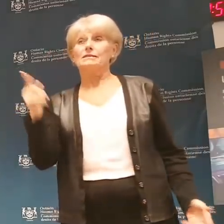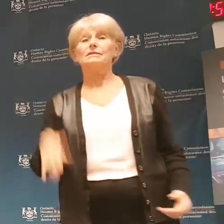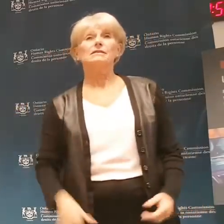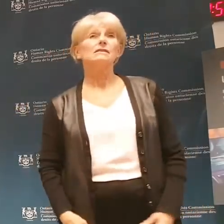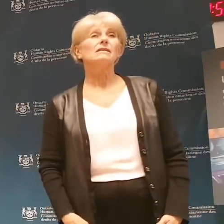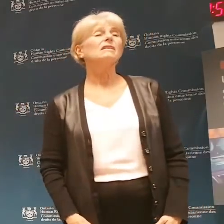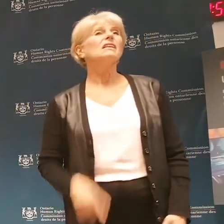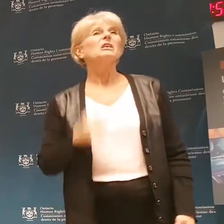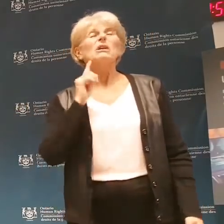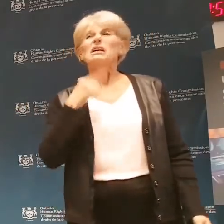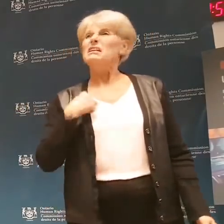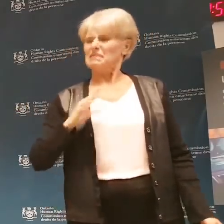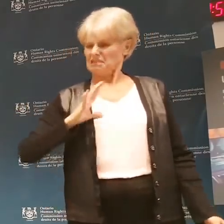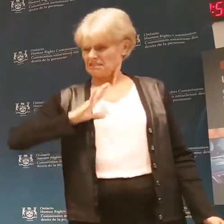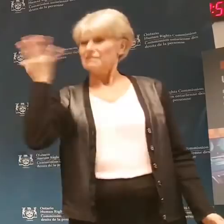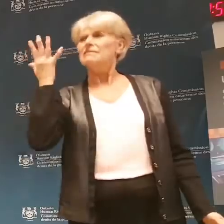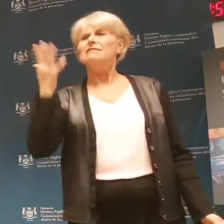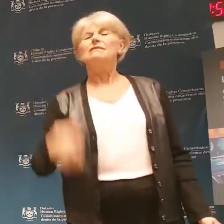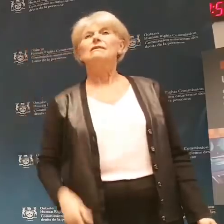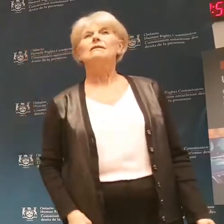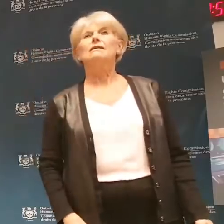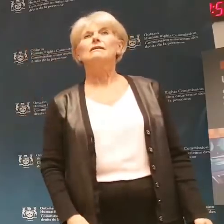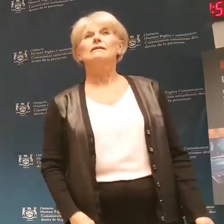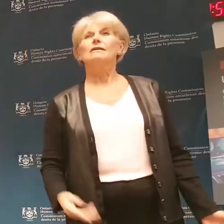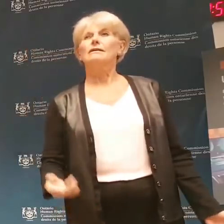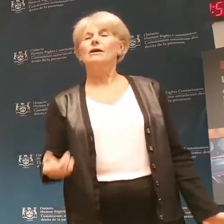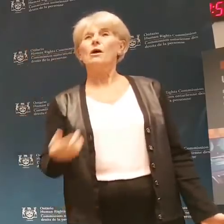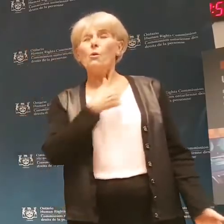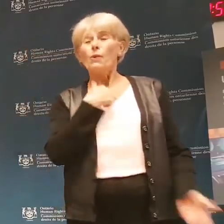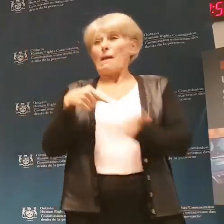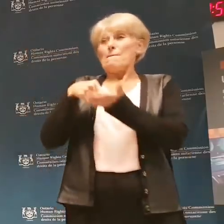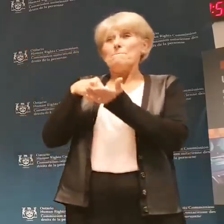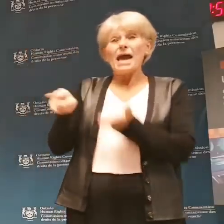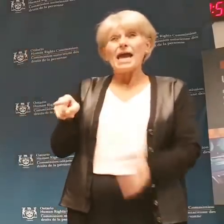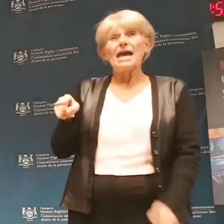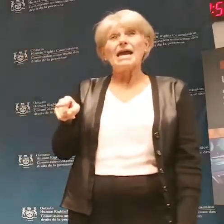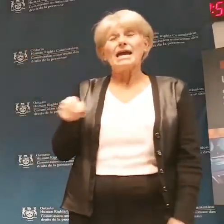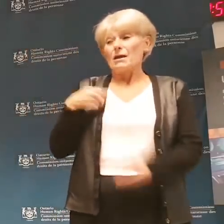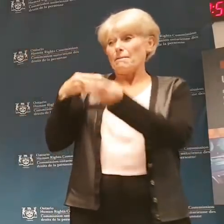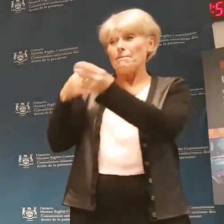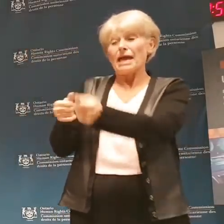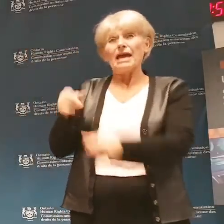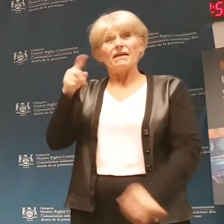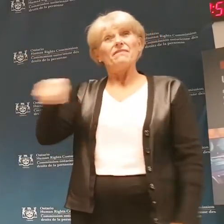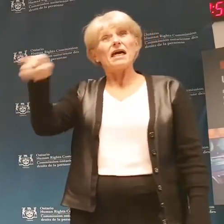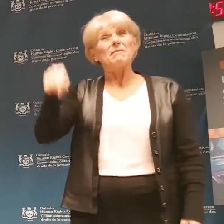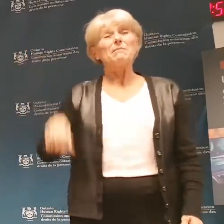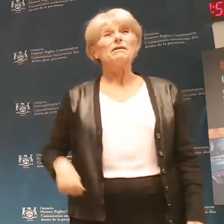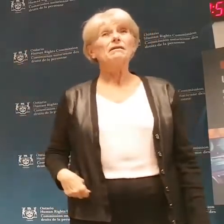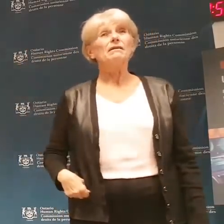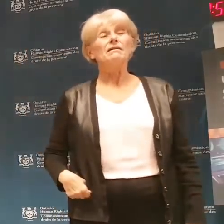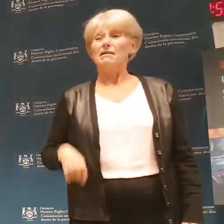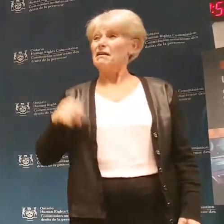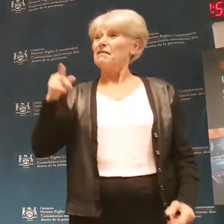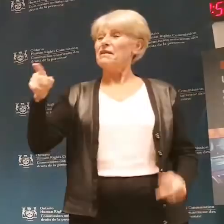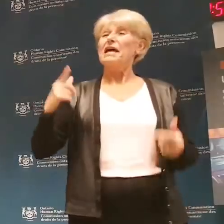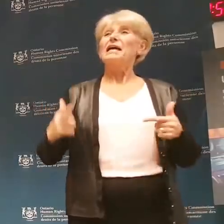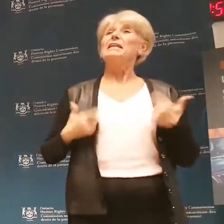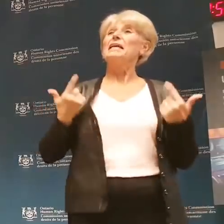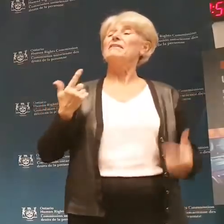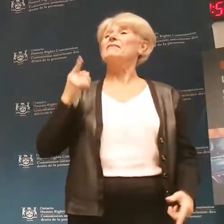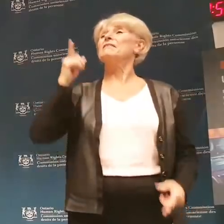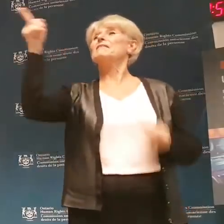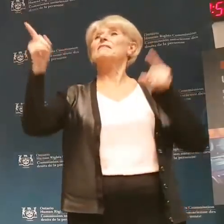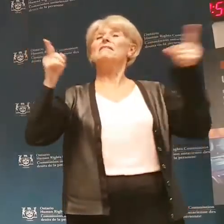It is egregious that we are actually paying these expenses to people who live in